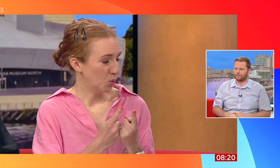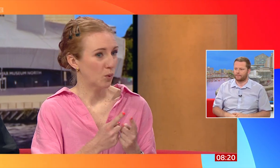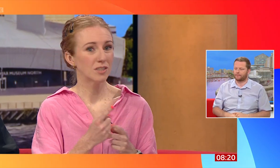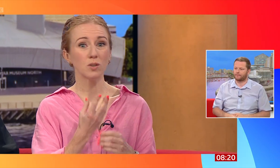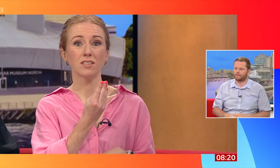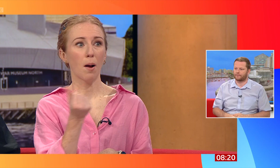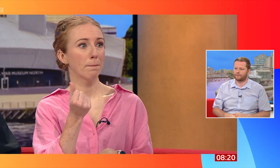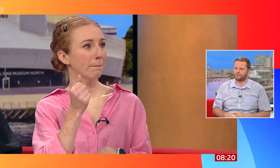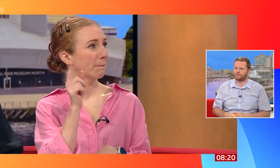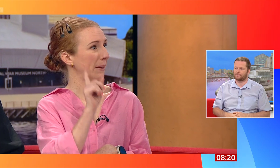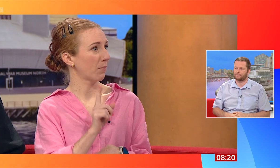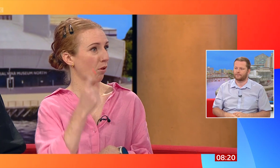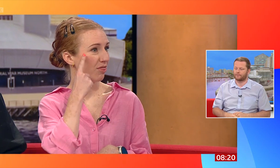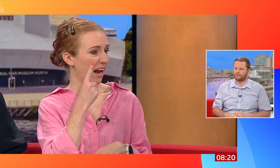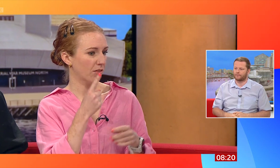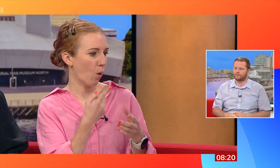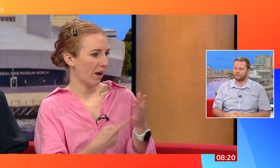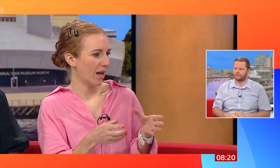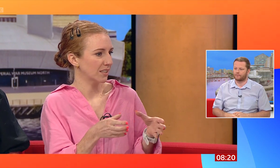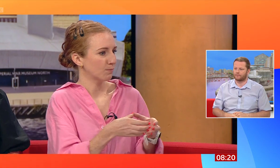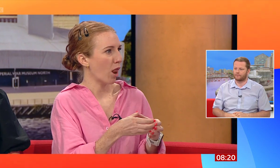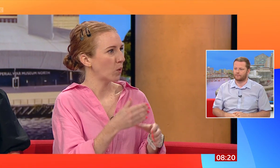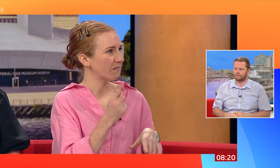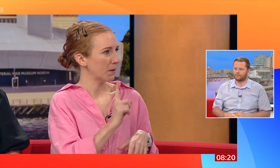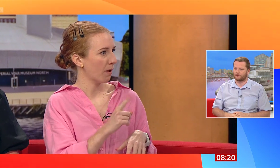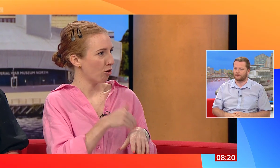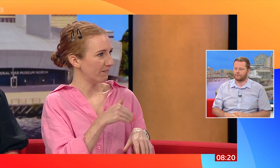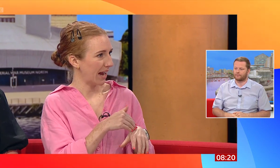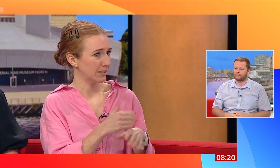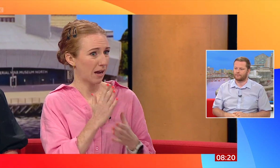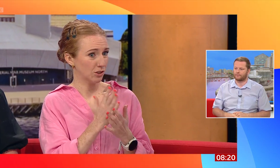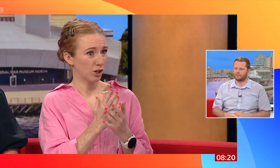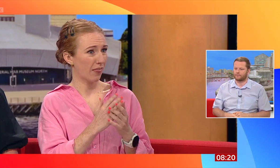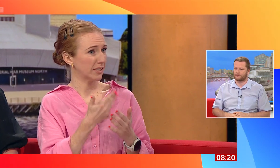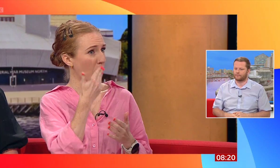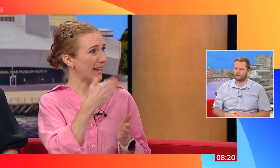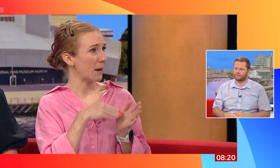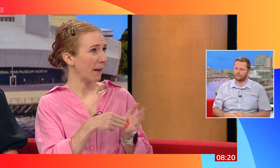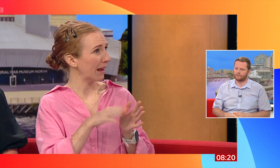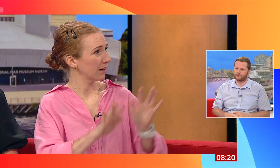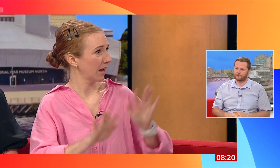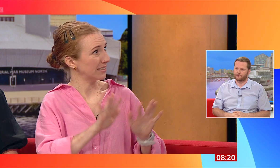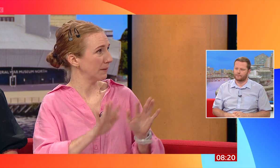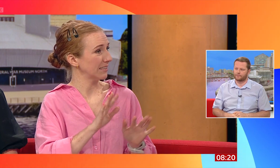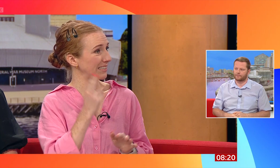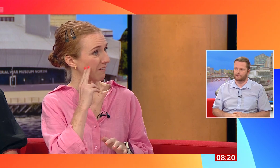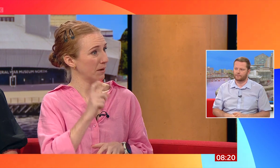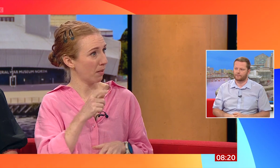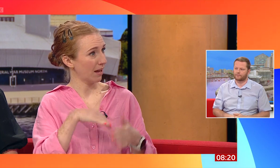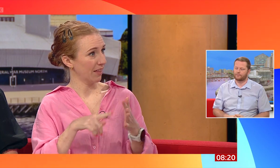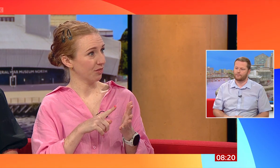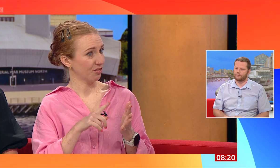It's a system issue. Some people think it's only a small amount of people who are affected, but it's over 9